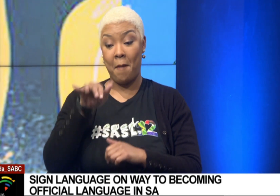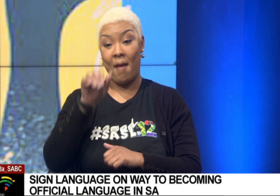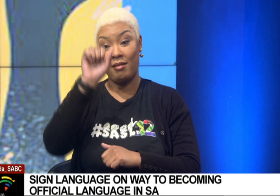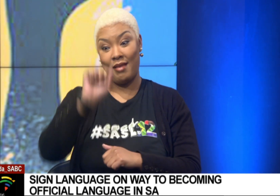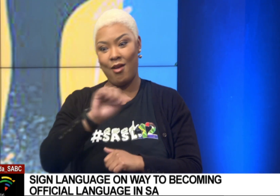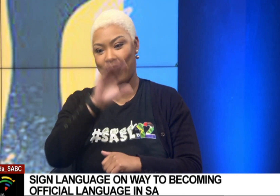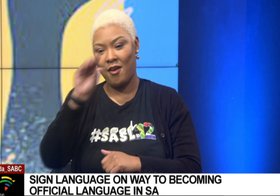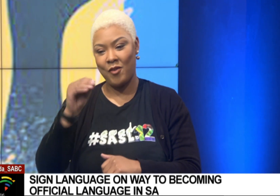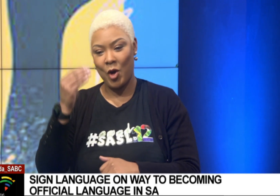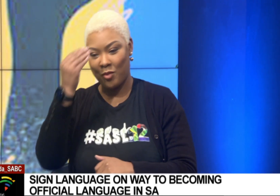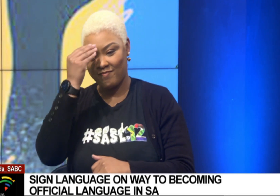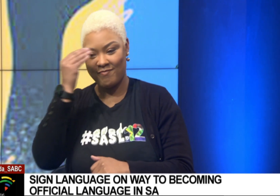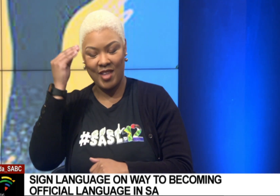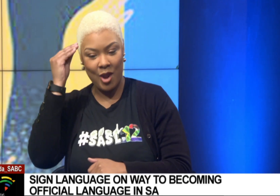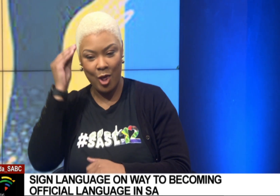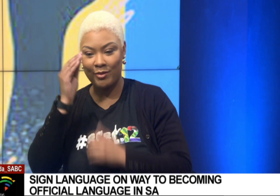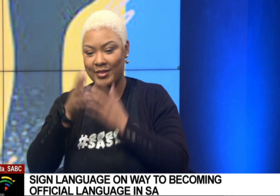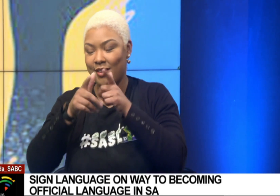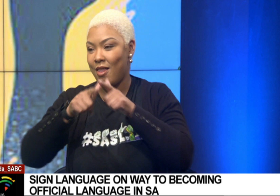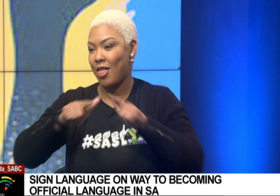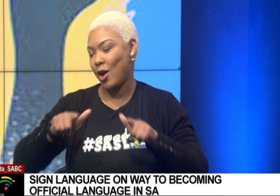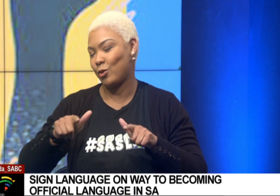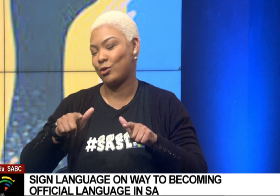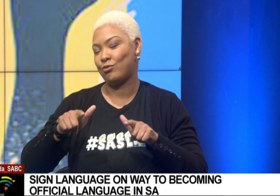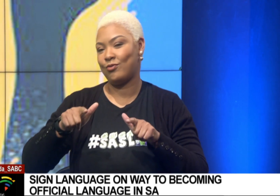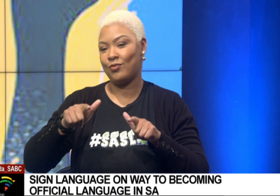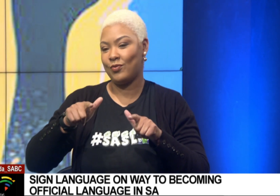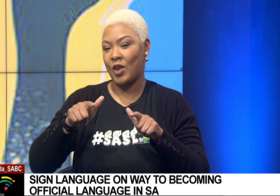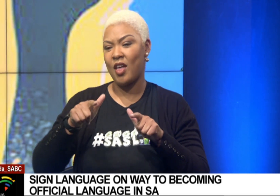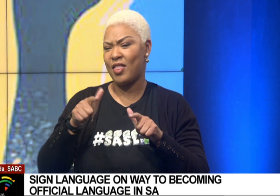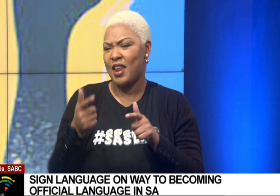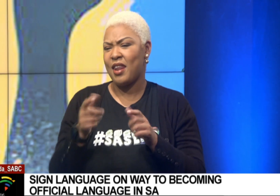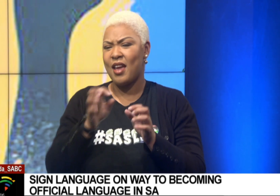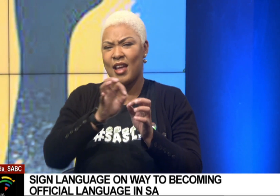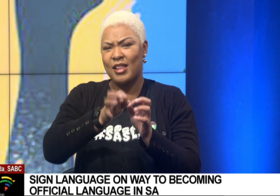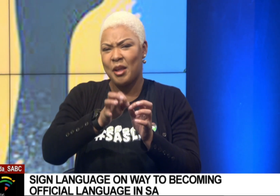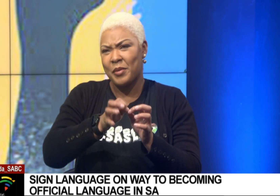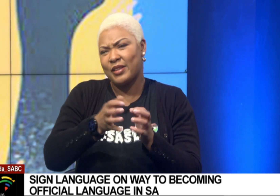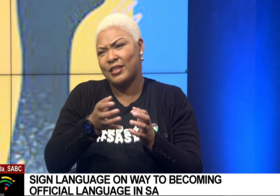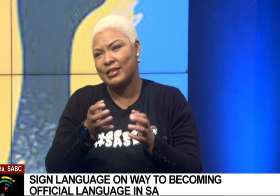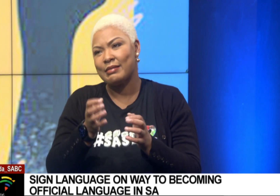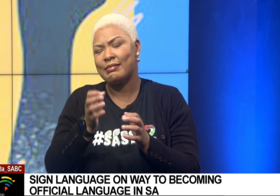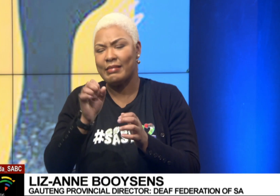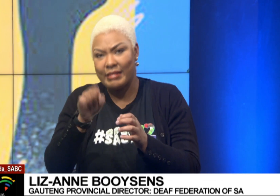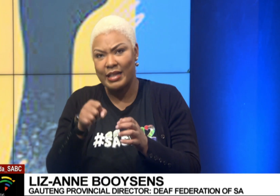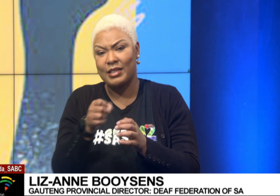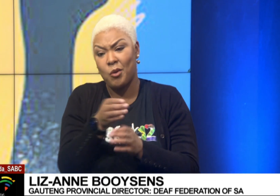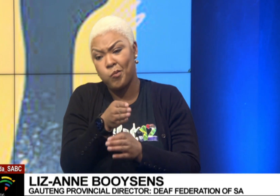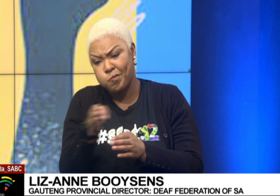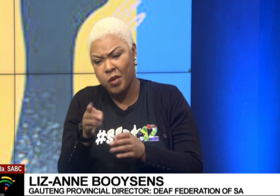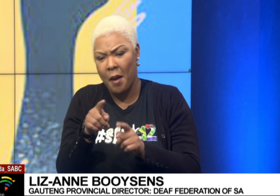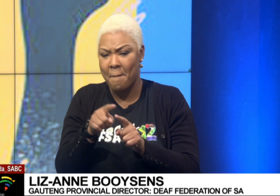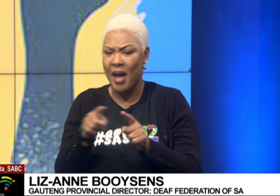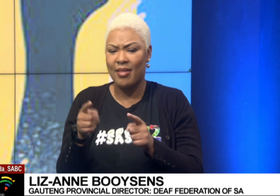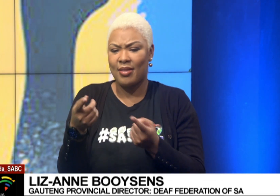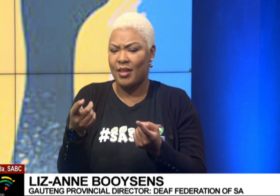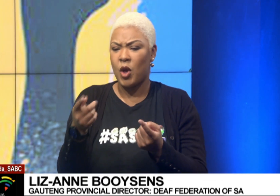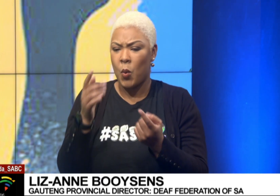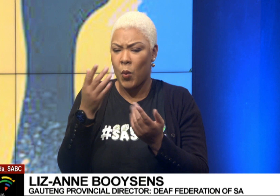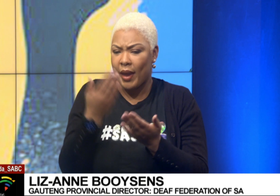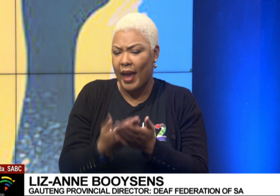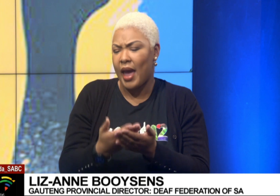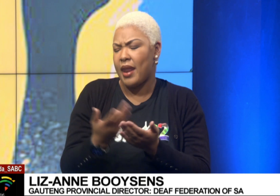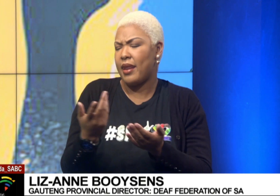If we all, as people of South Africa, know sign language, or if we can learn sign language, and yes, we